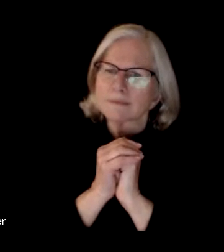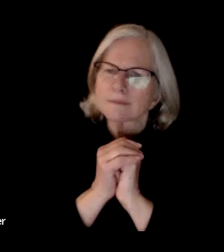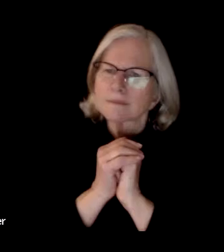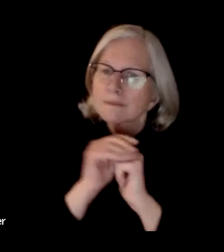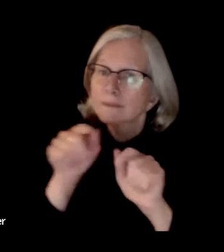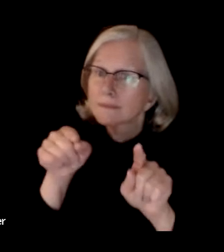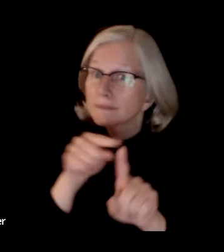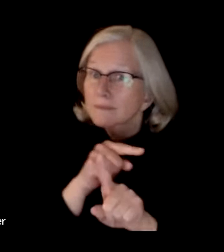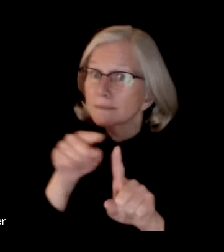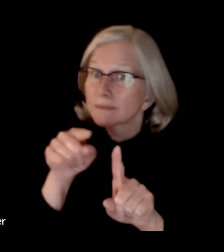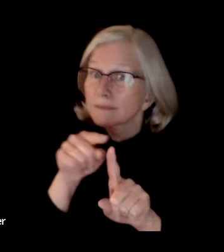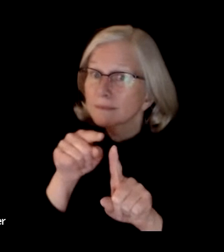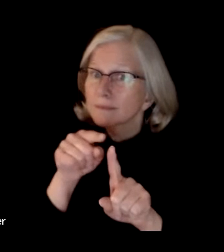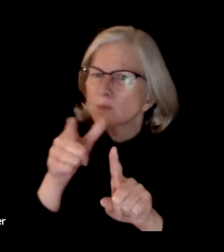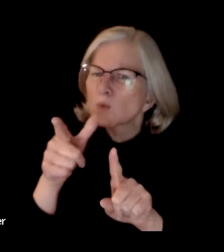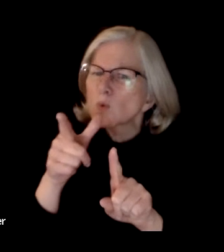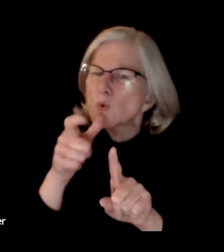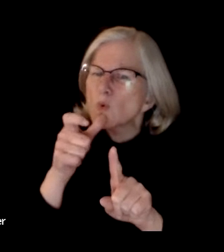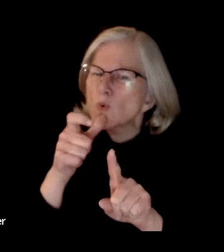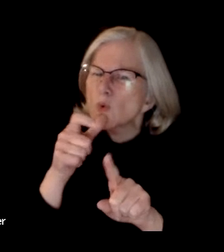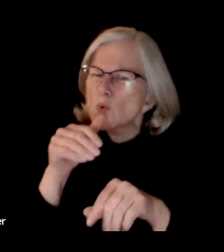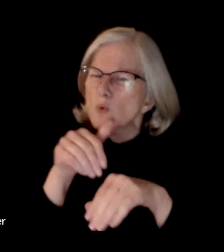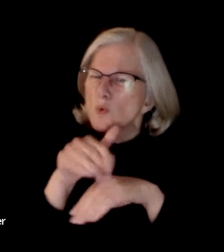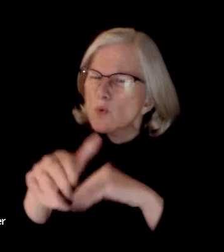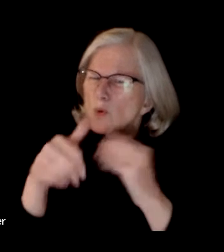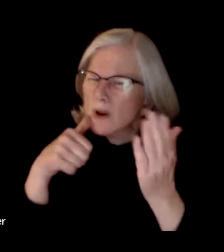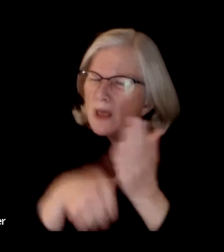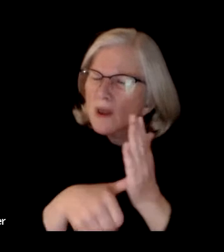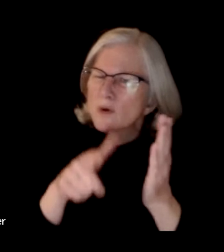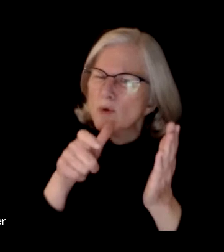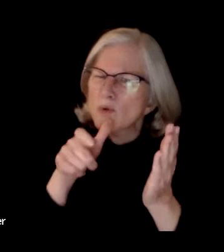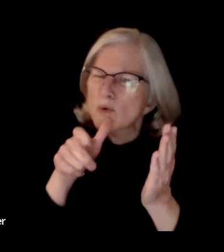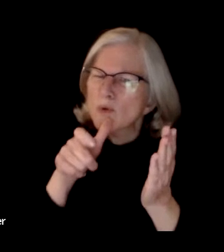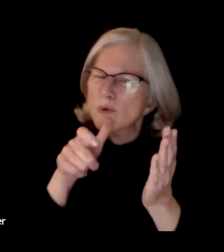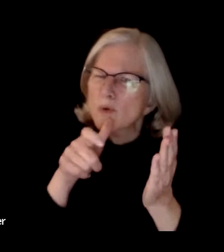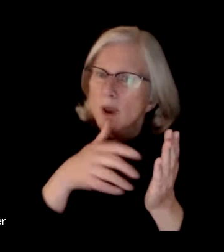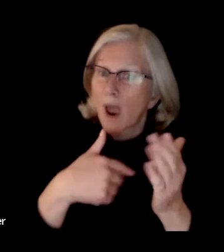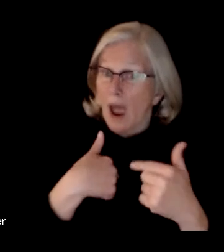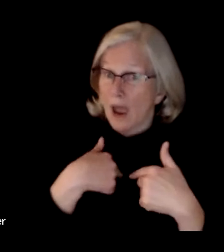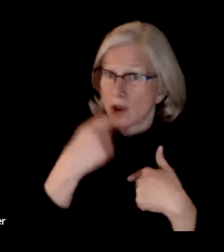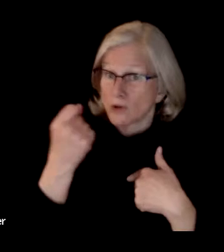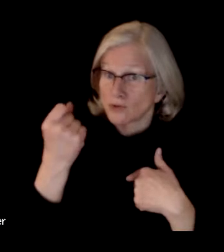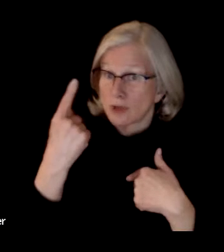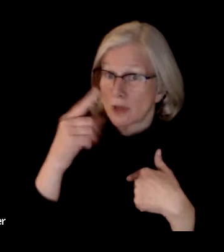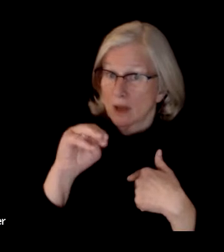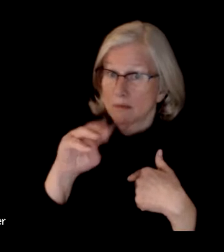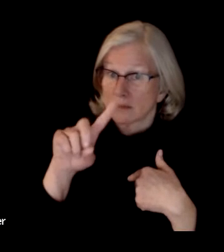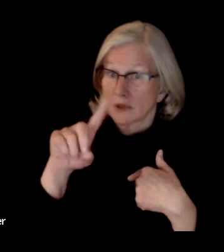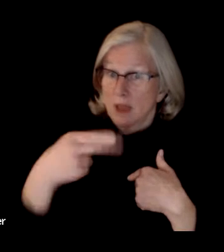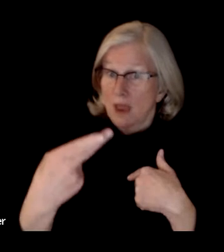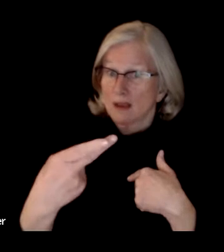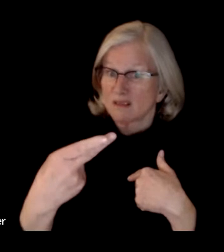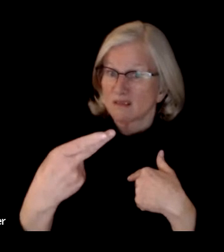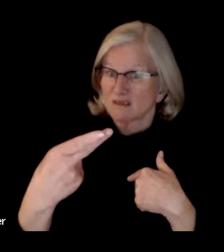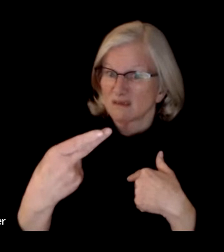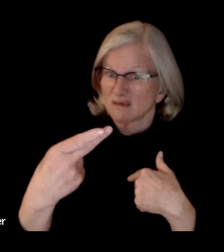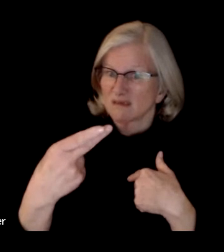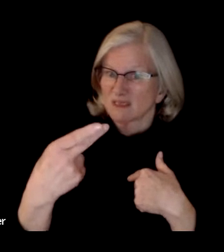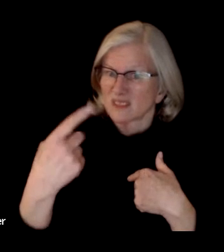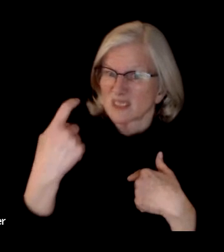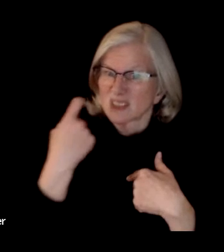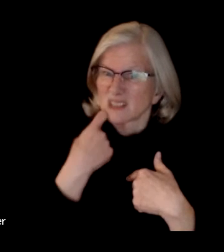you said, who did you say sent the letter out? My understanding is MDH, and I believe you referred to this survey just a couple of minutes